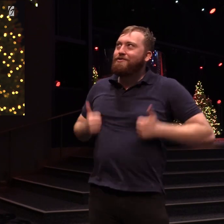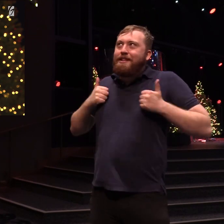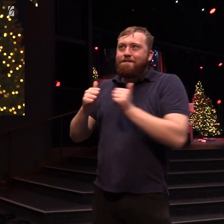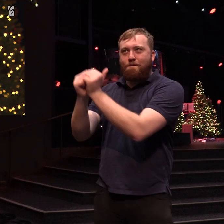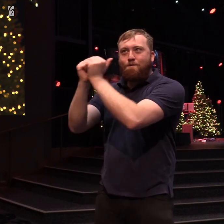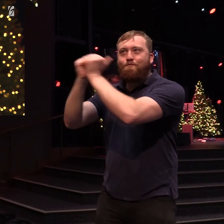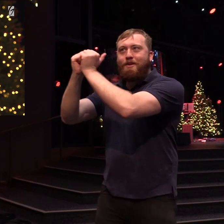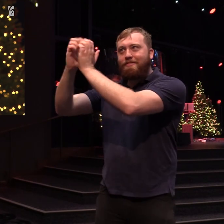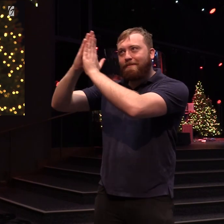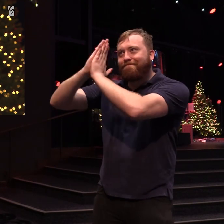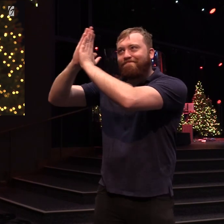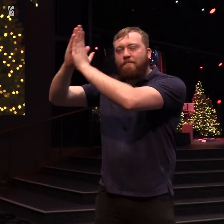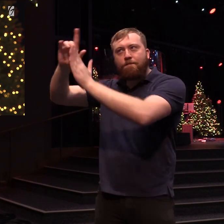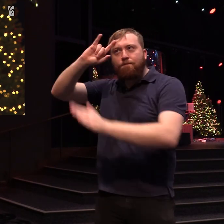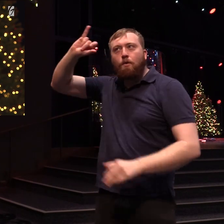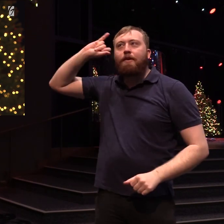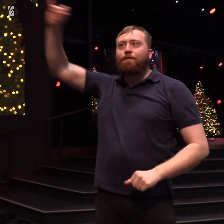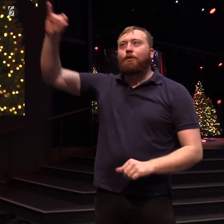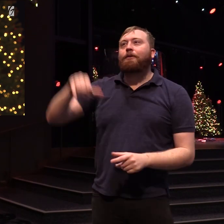forever. Amen.